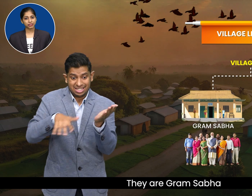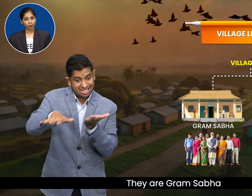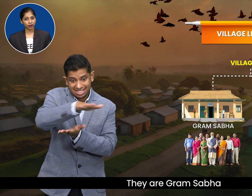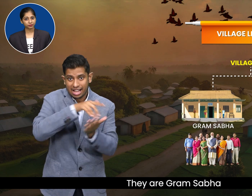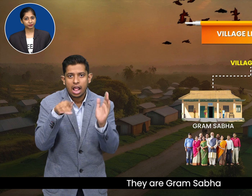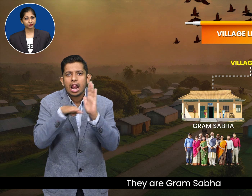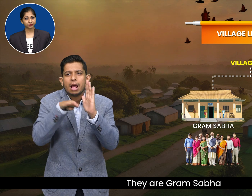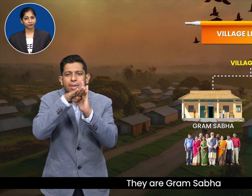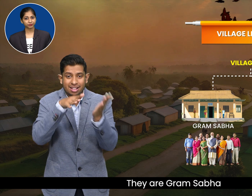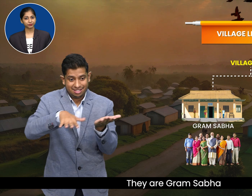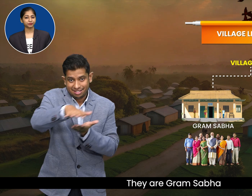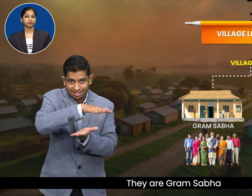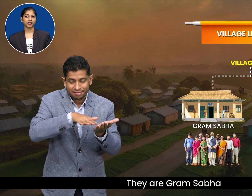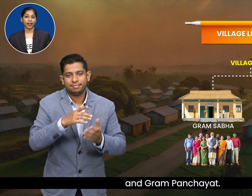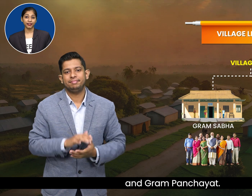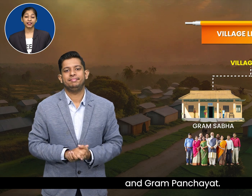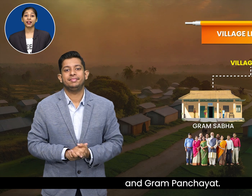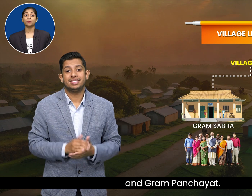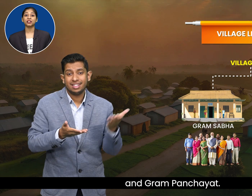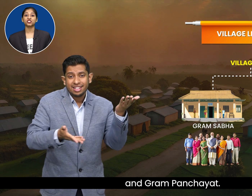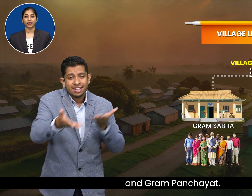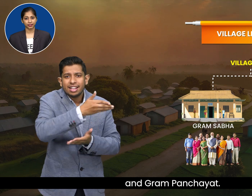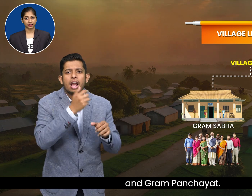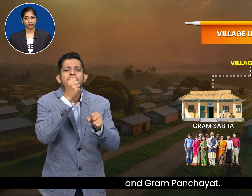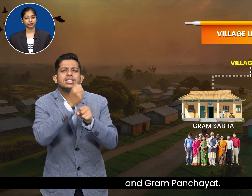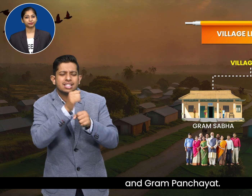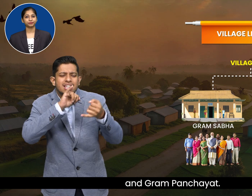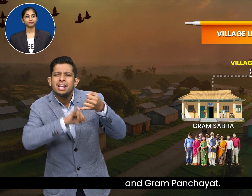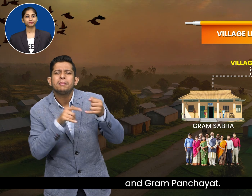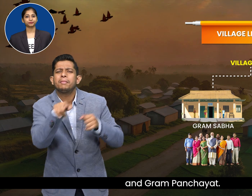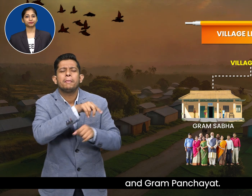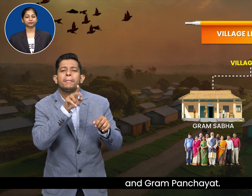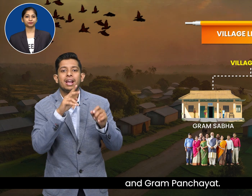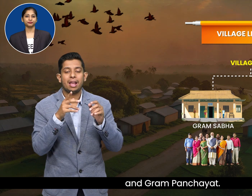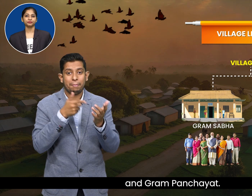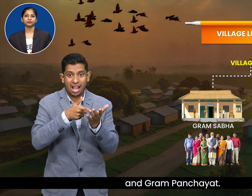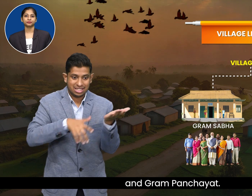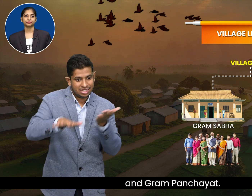Gram Sabha and Gram Panchayat.